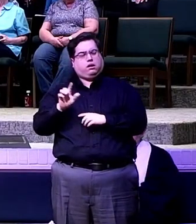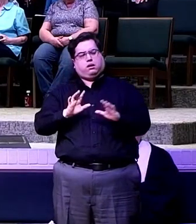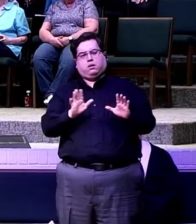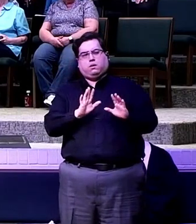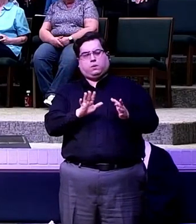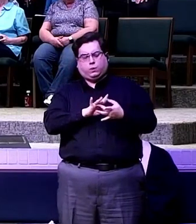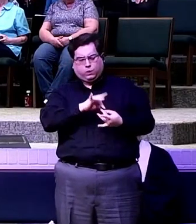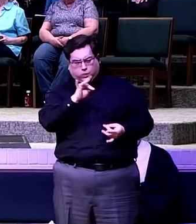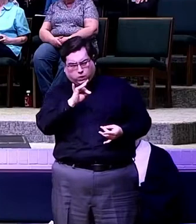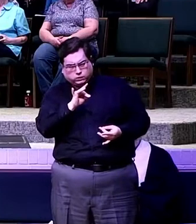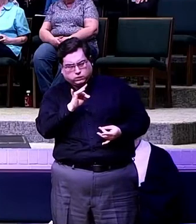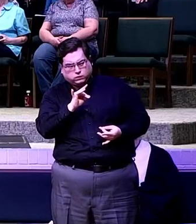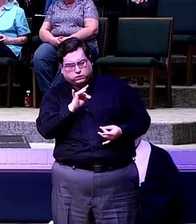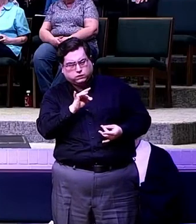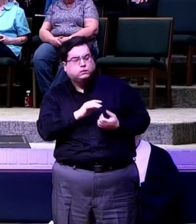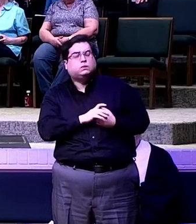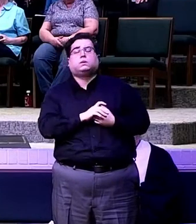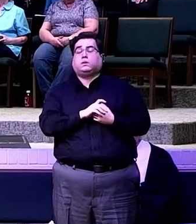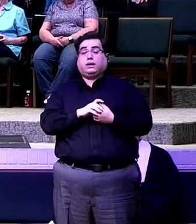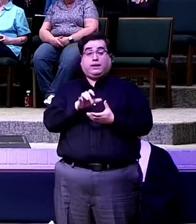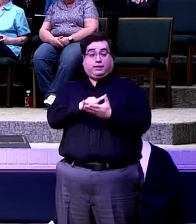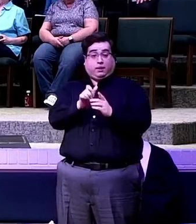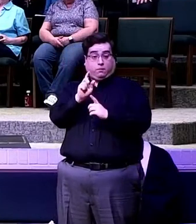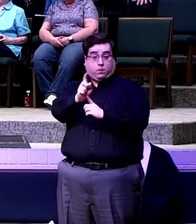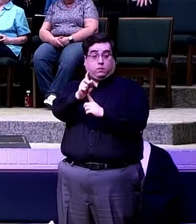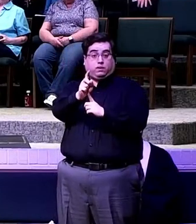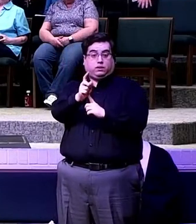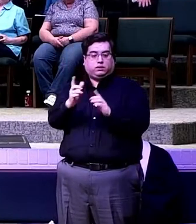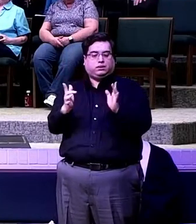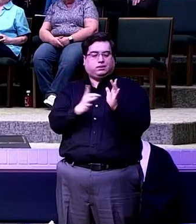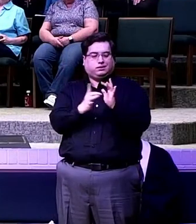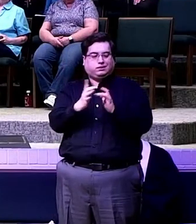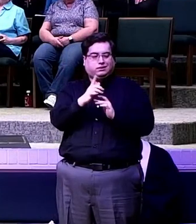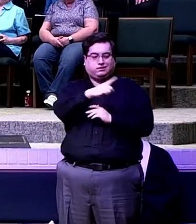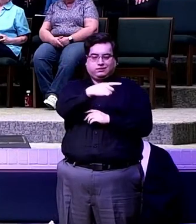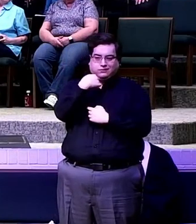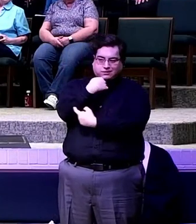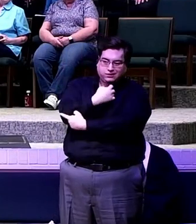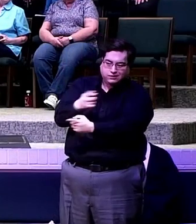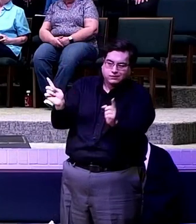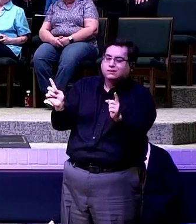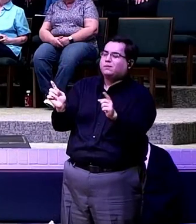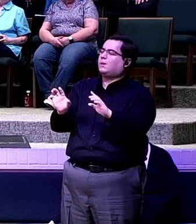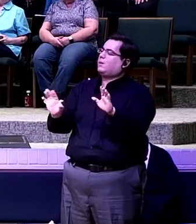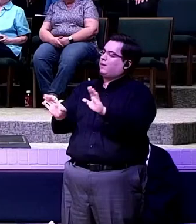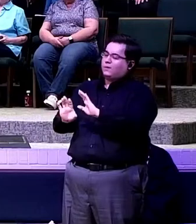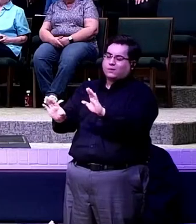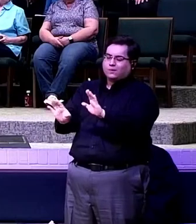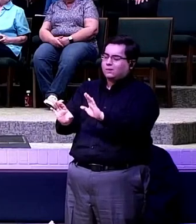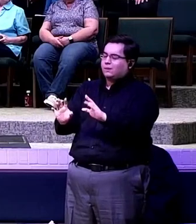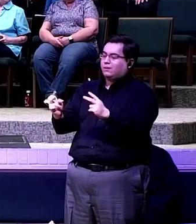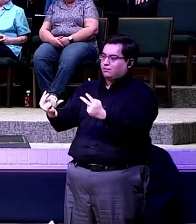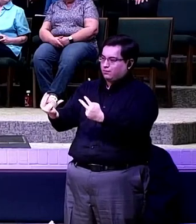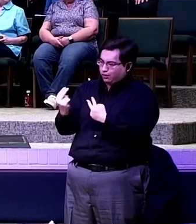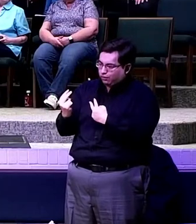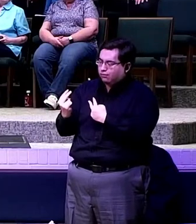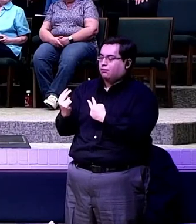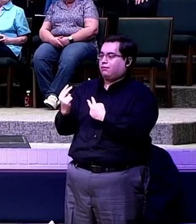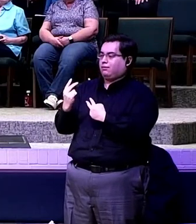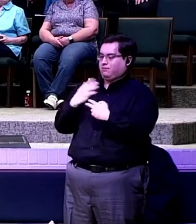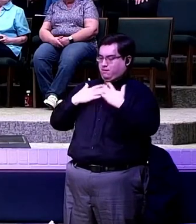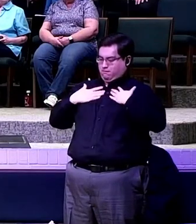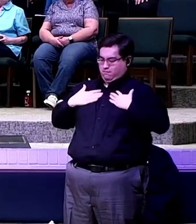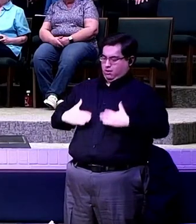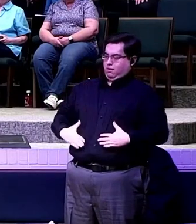ghost. And in that moment, Jesus reveals who he is, and he says to them, look at my